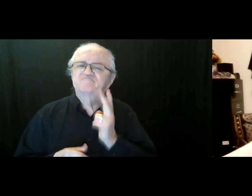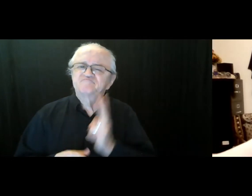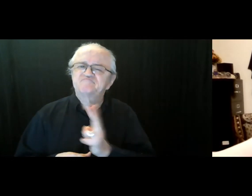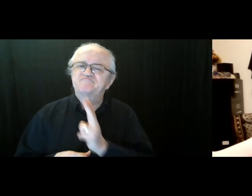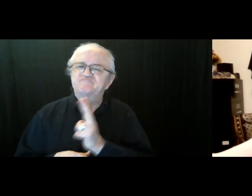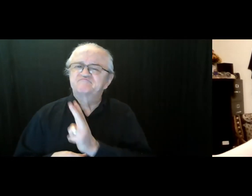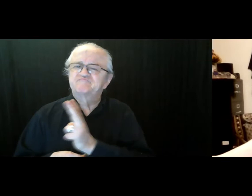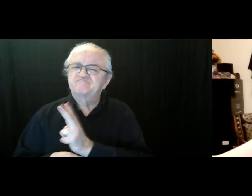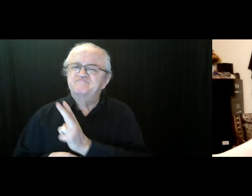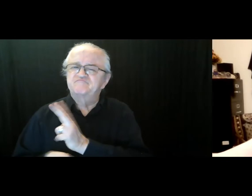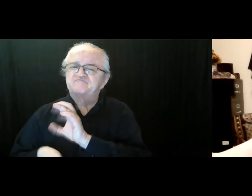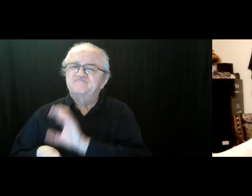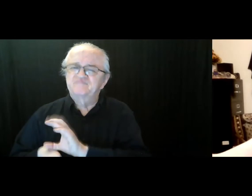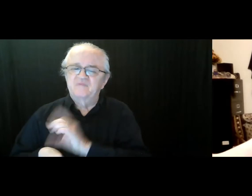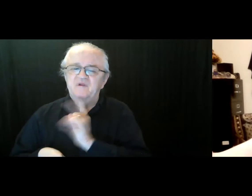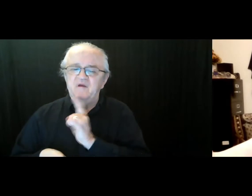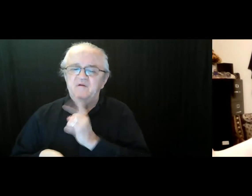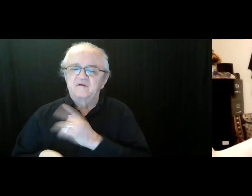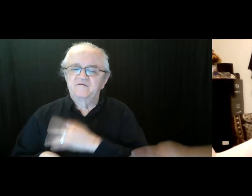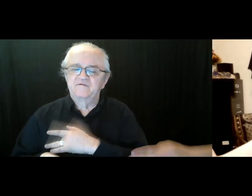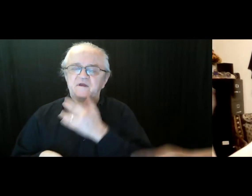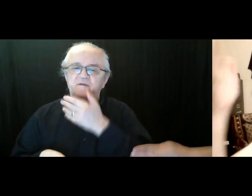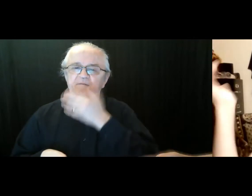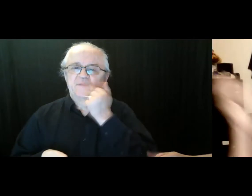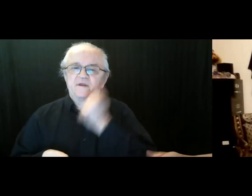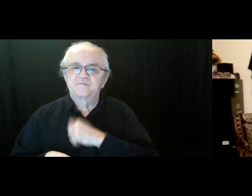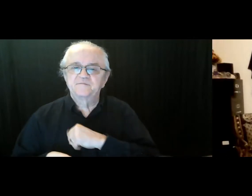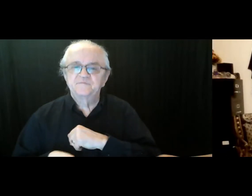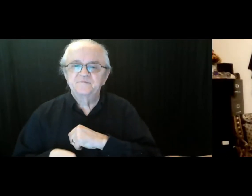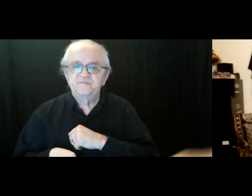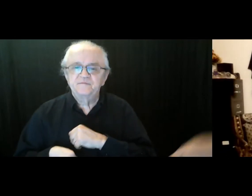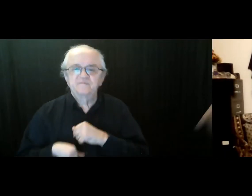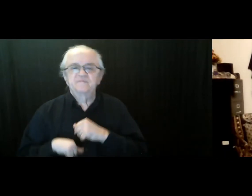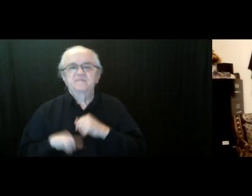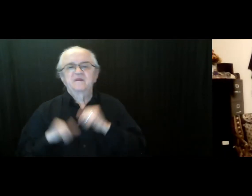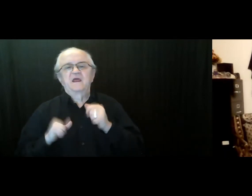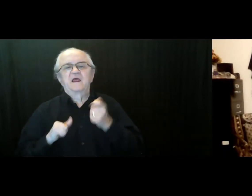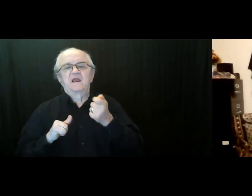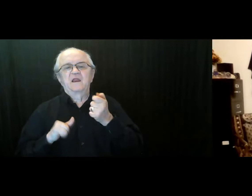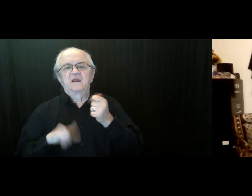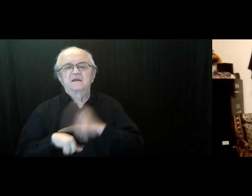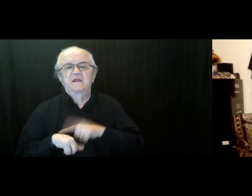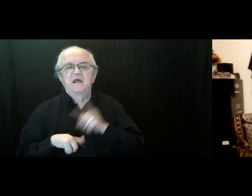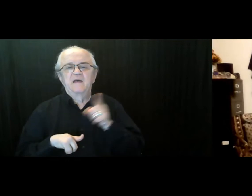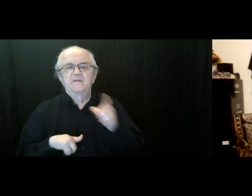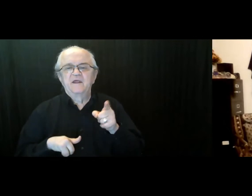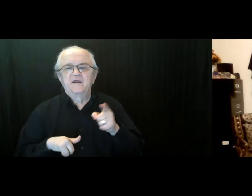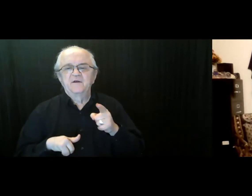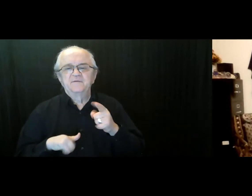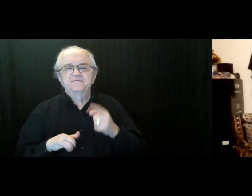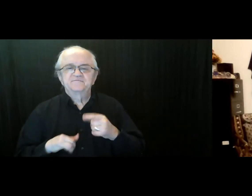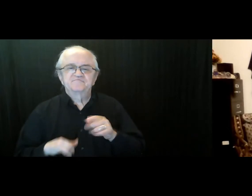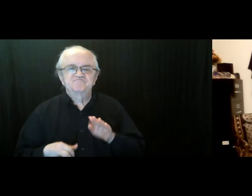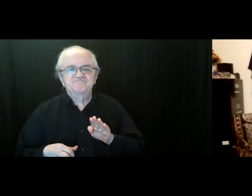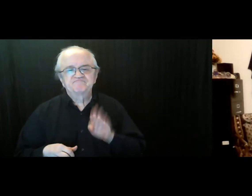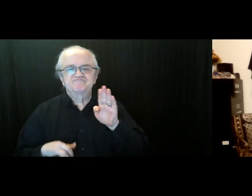that always cheers us up and we can just spend a little time there just to lift our spirits.